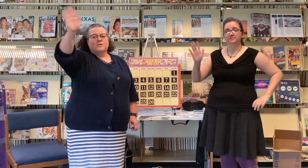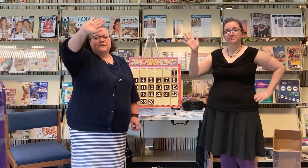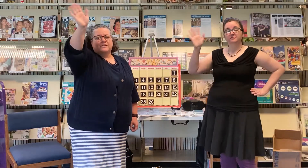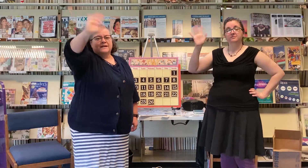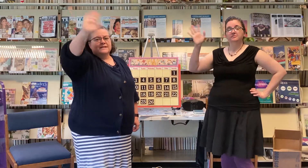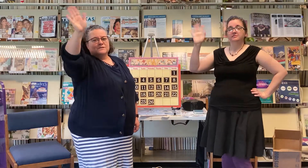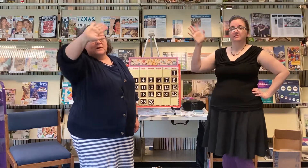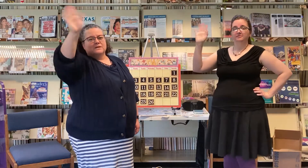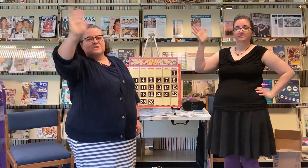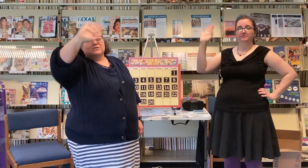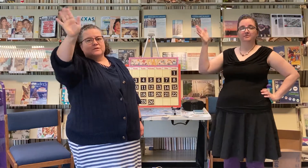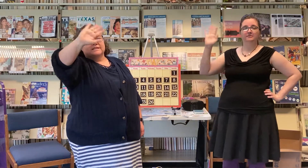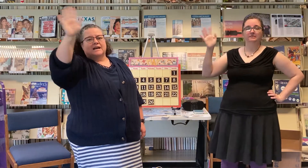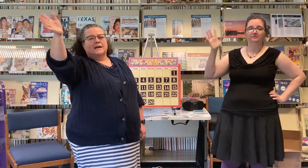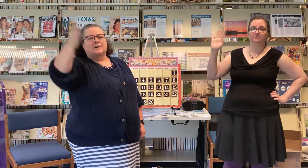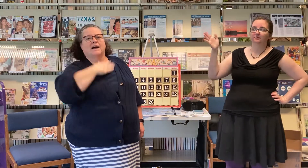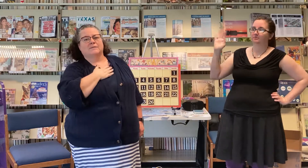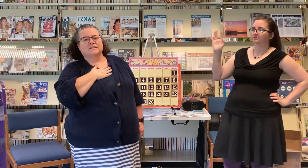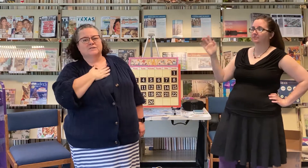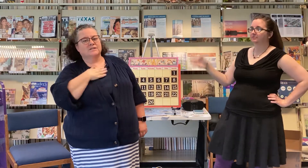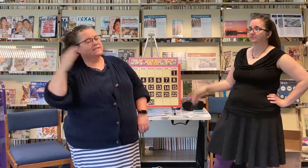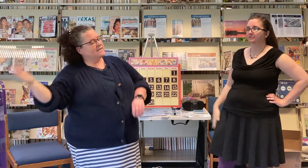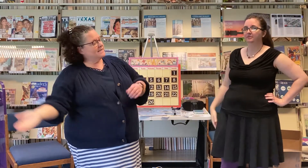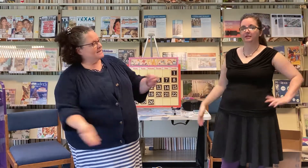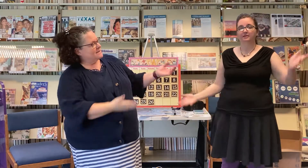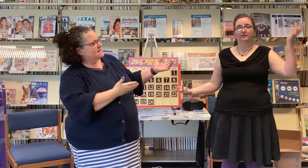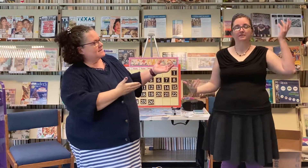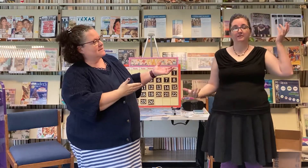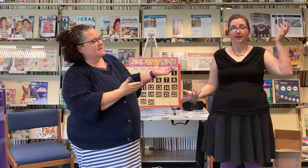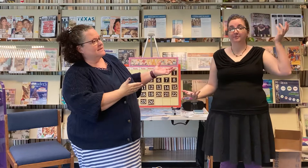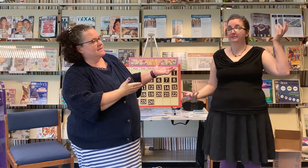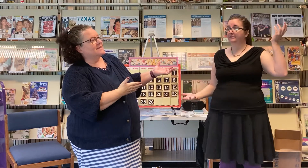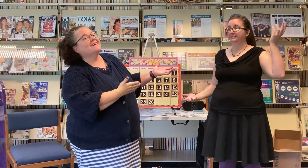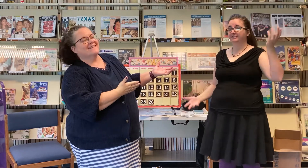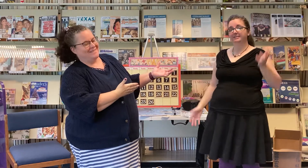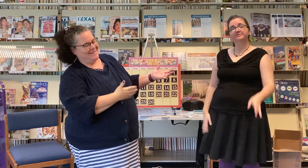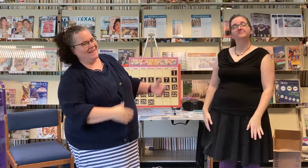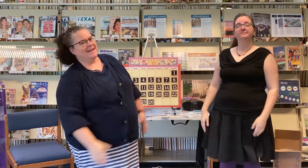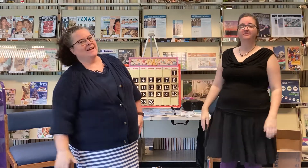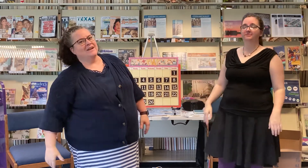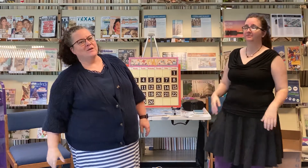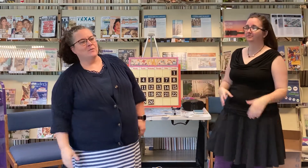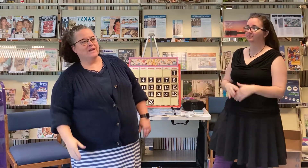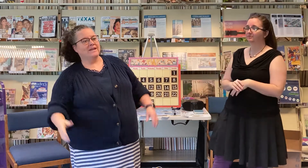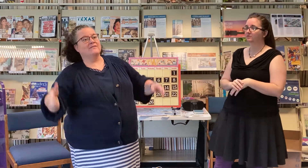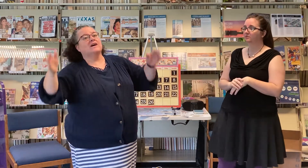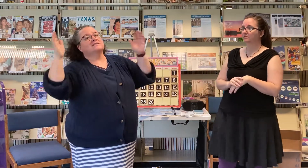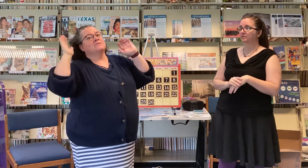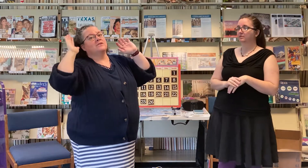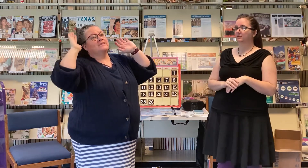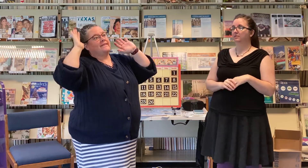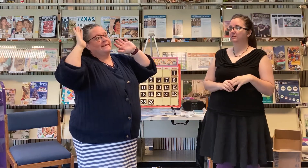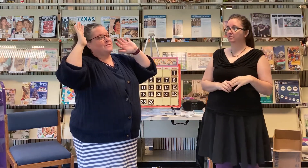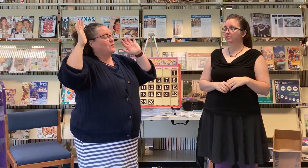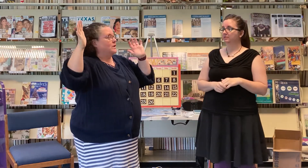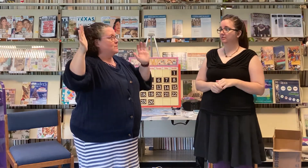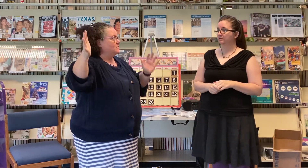Good morning, friends. Welcome to Storytime. I'm Miss Christy, and this I'm Miss Angela, and we've got some good things for you